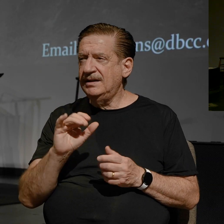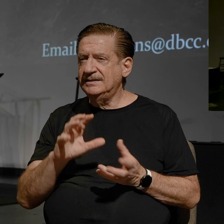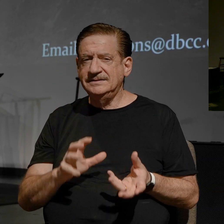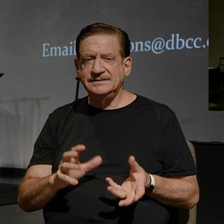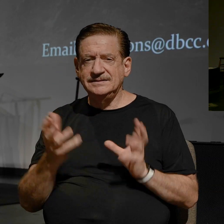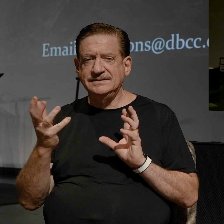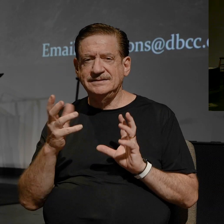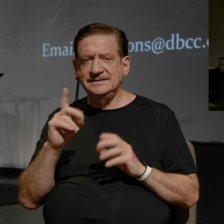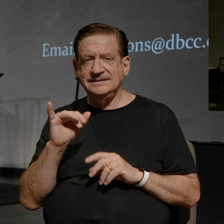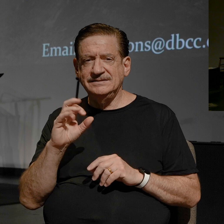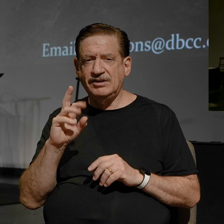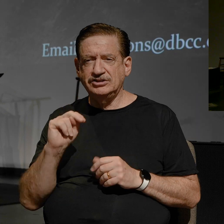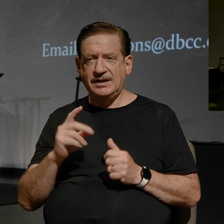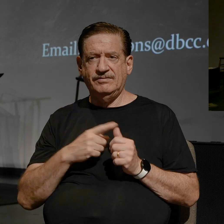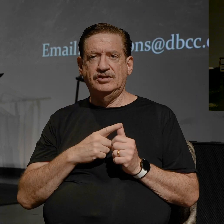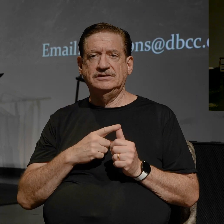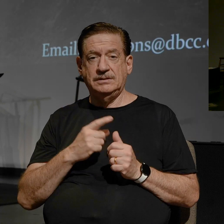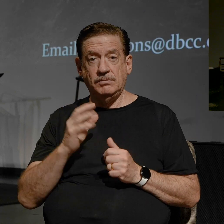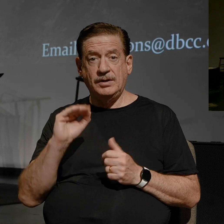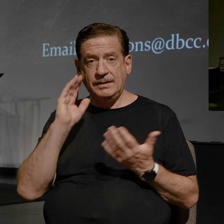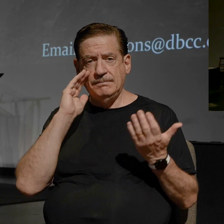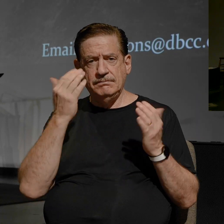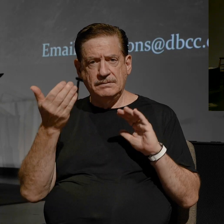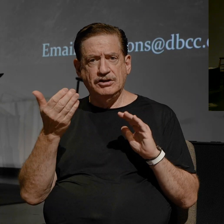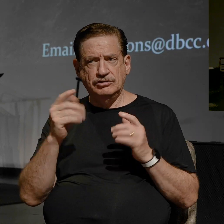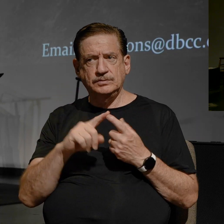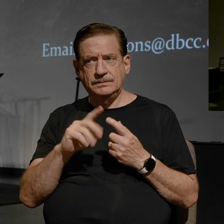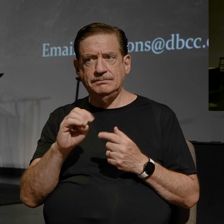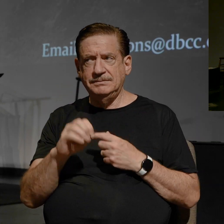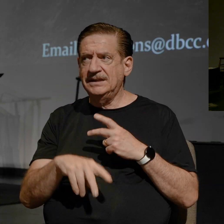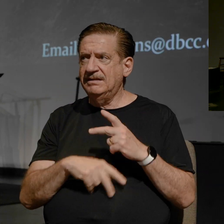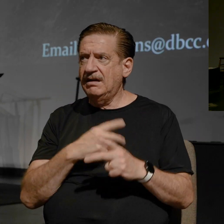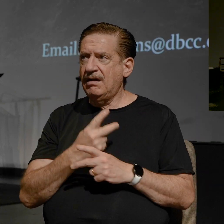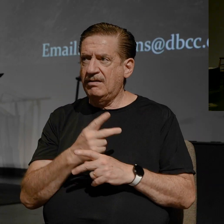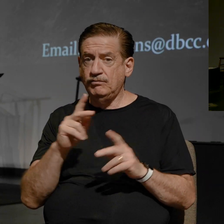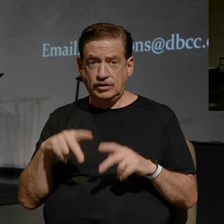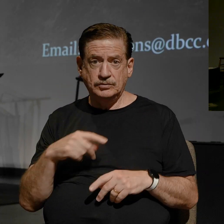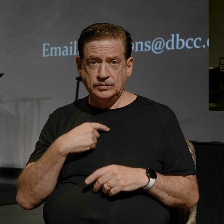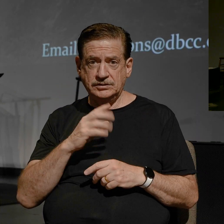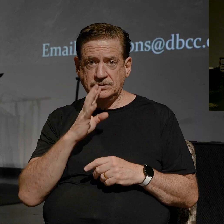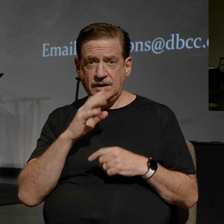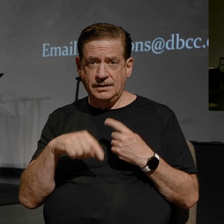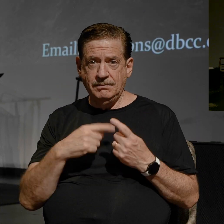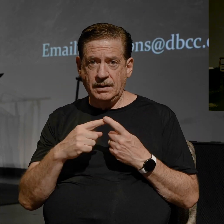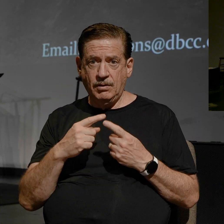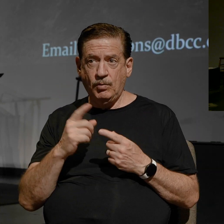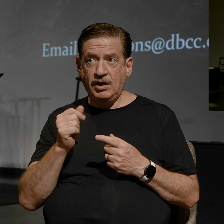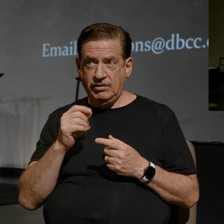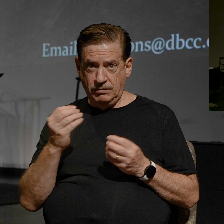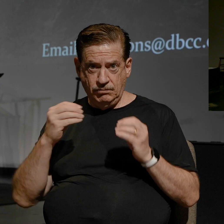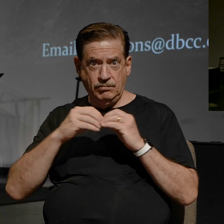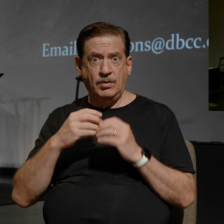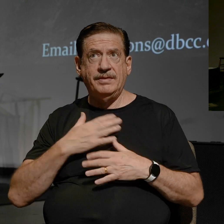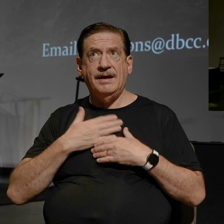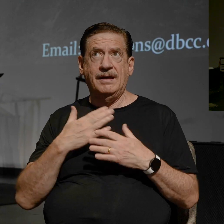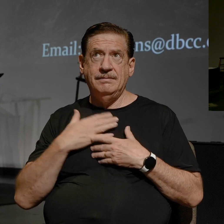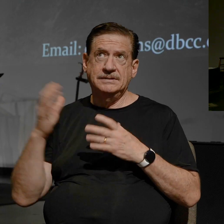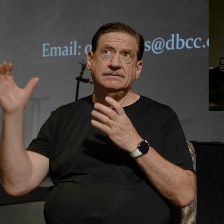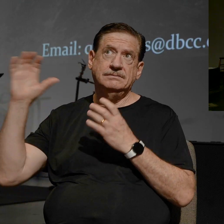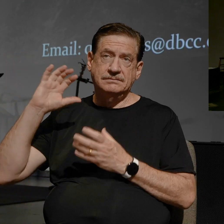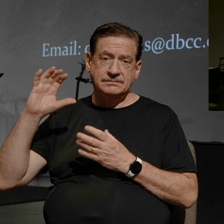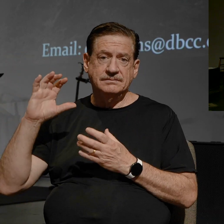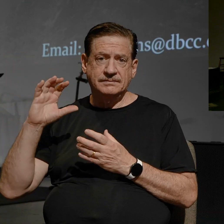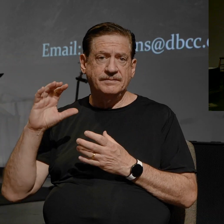first, because it appears to be the kind of person that we're talking about, where they are more than happy. This is going to be